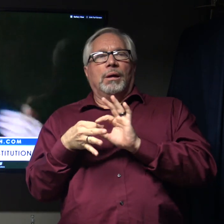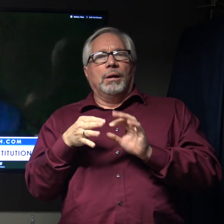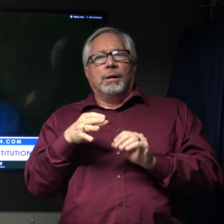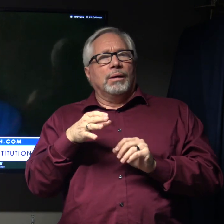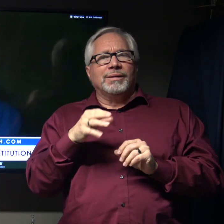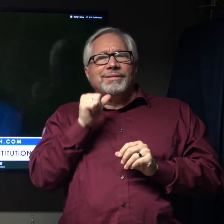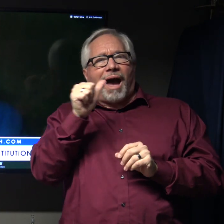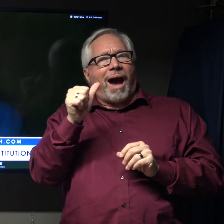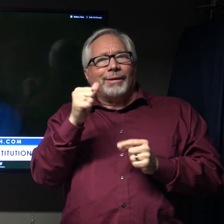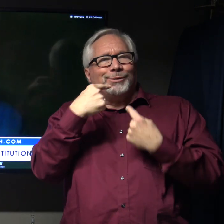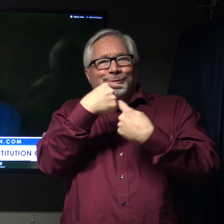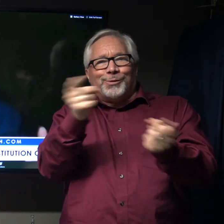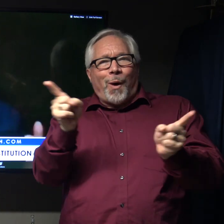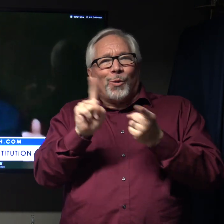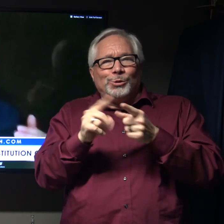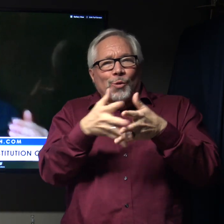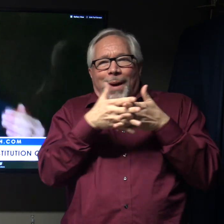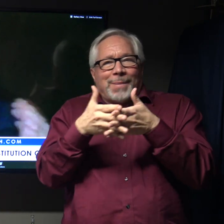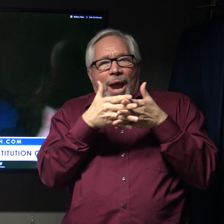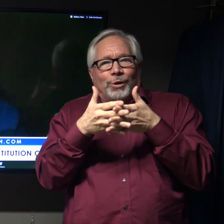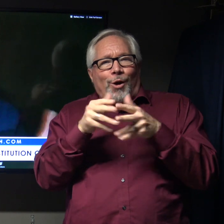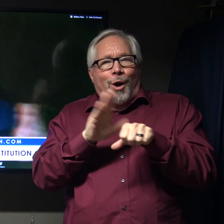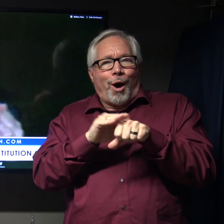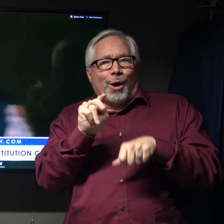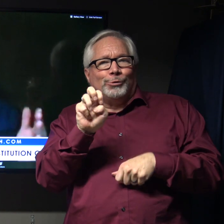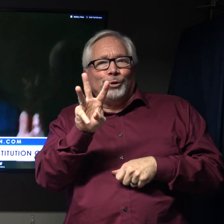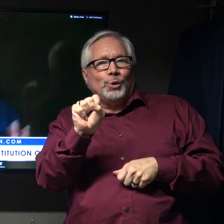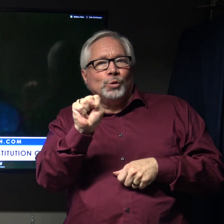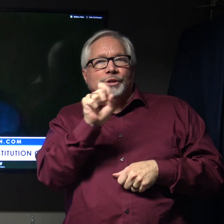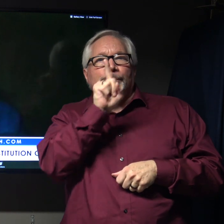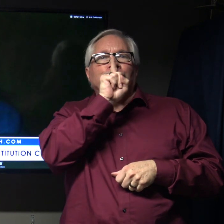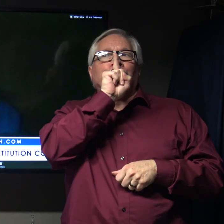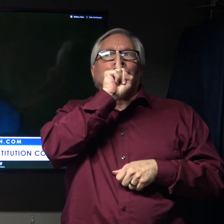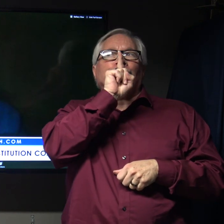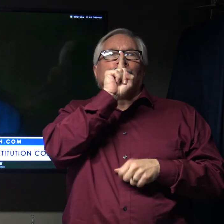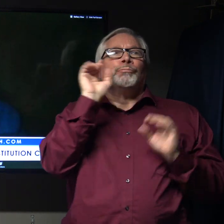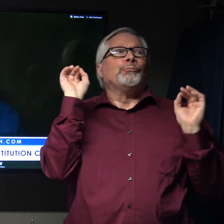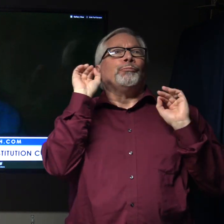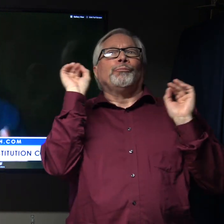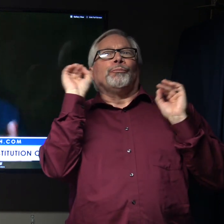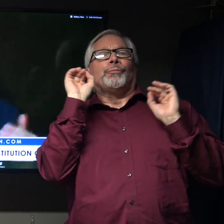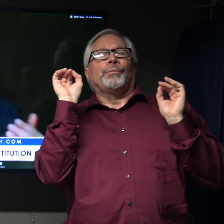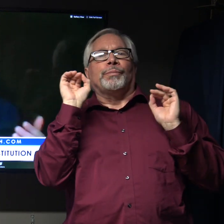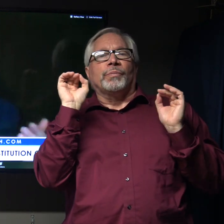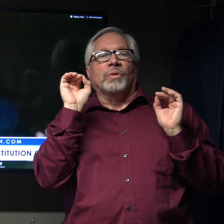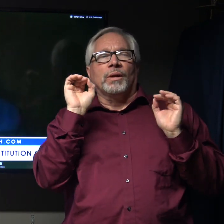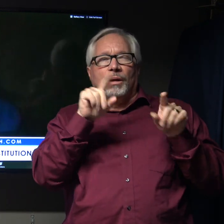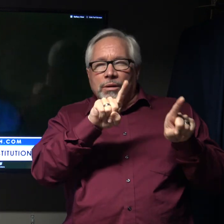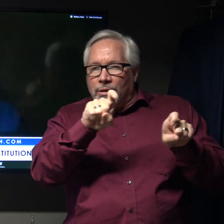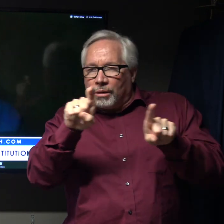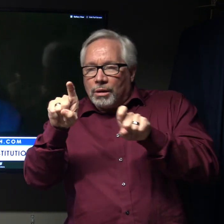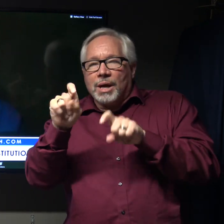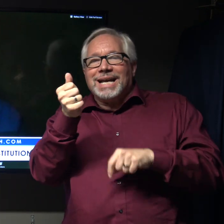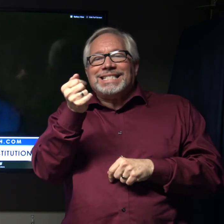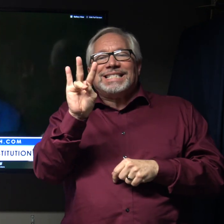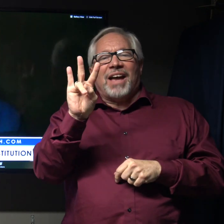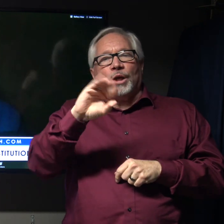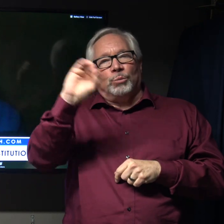and kept from the American people even knowing that. We know now with the polling data afterwards that